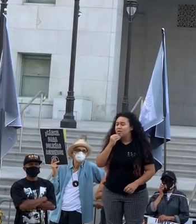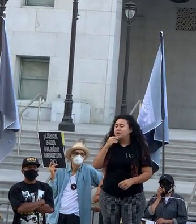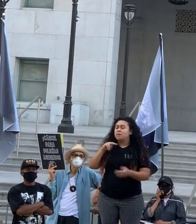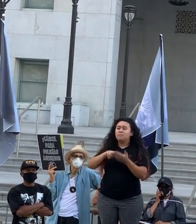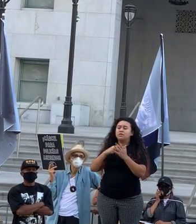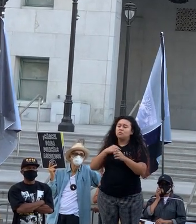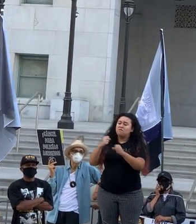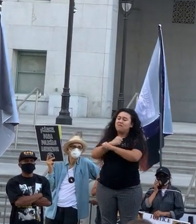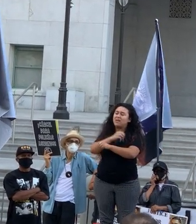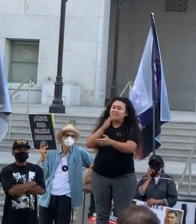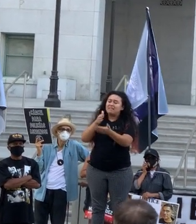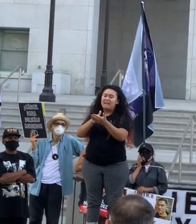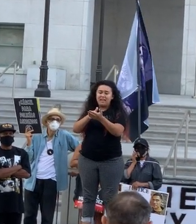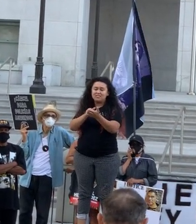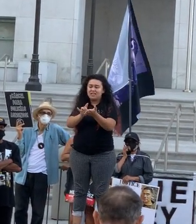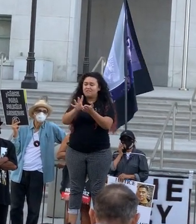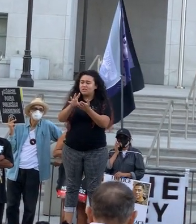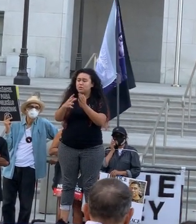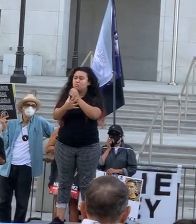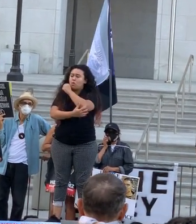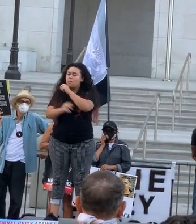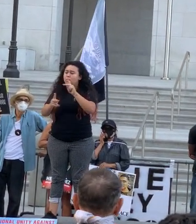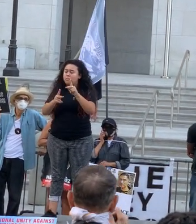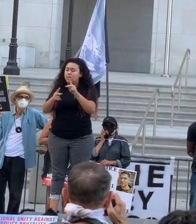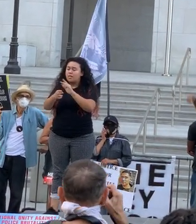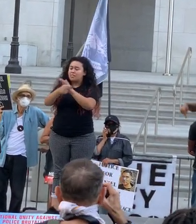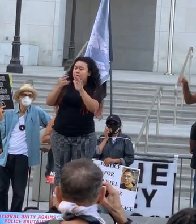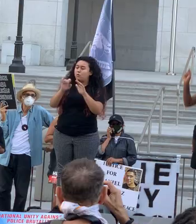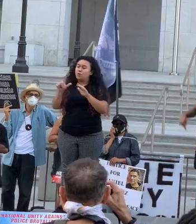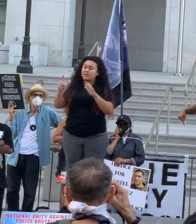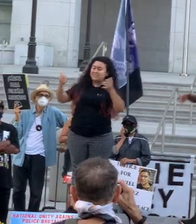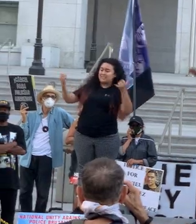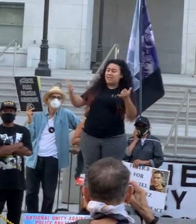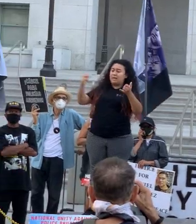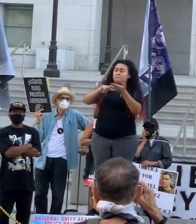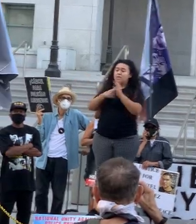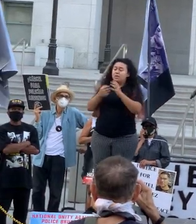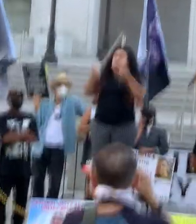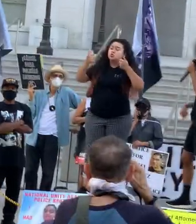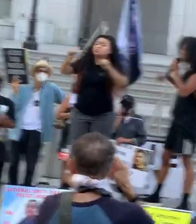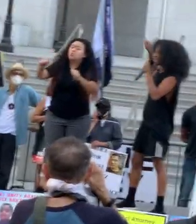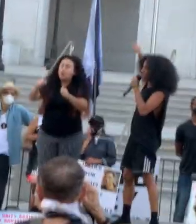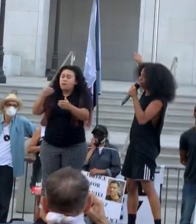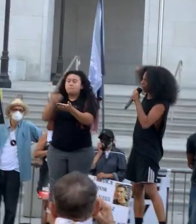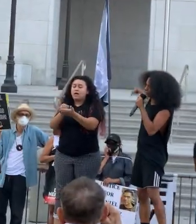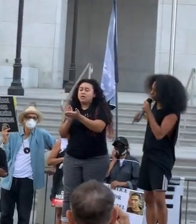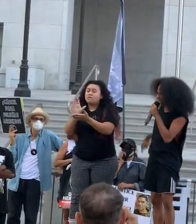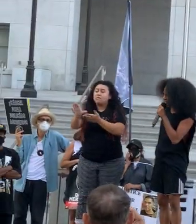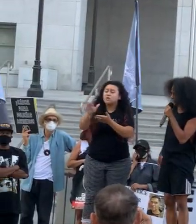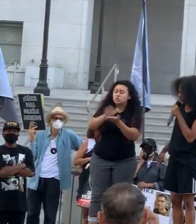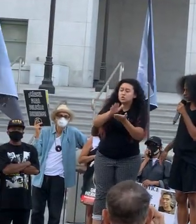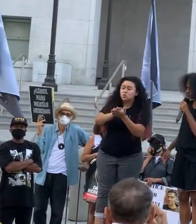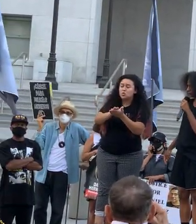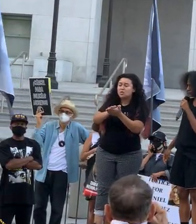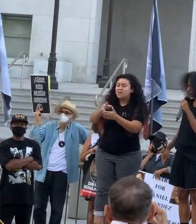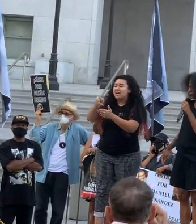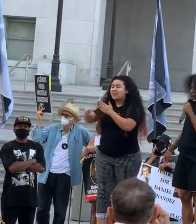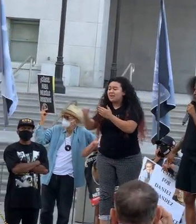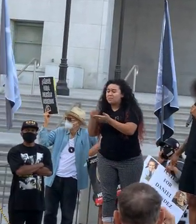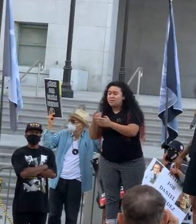the eviction of poor people. Criminal today means trying to fund schools and defund the police